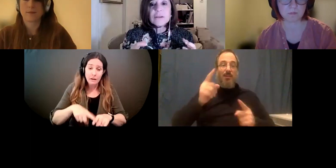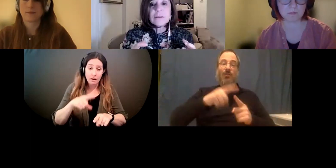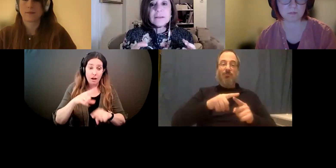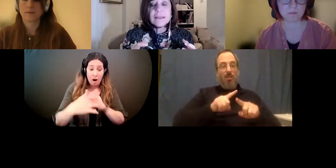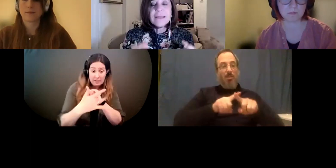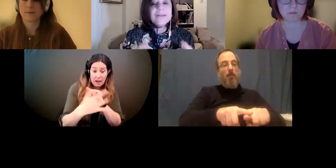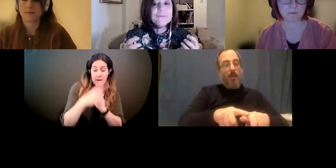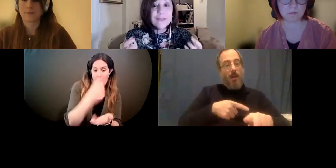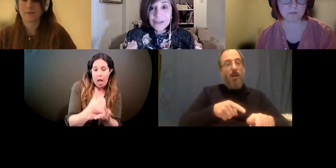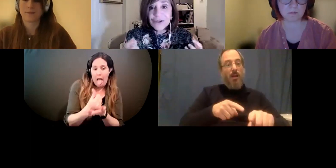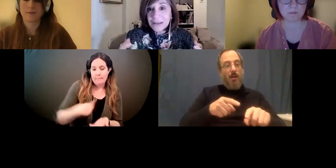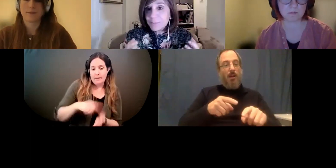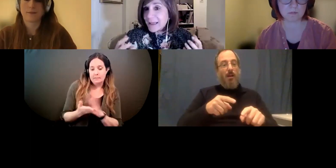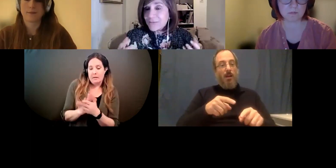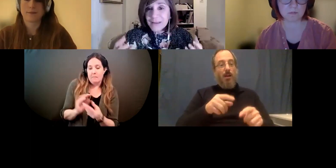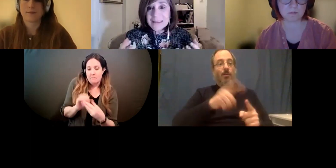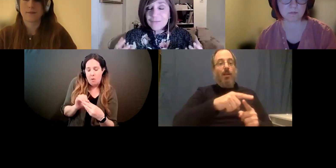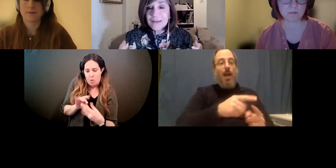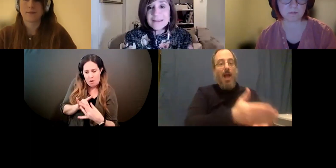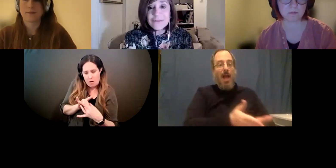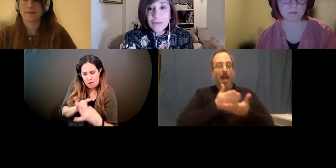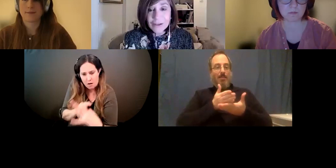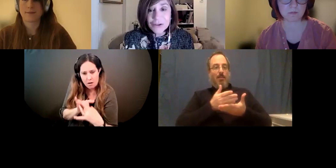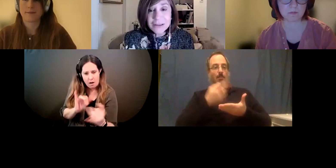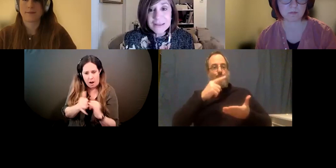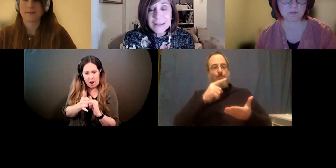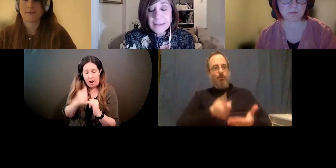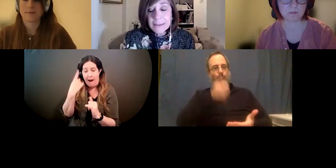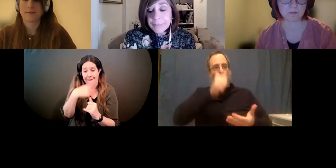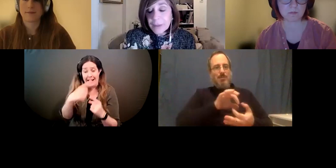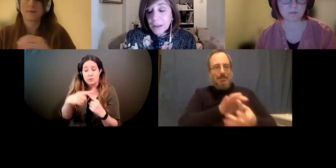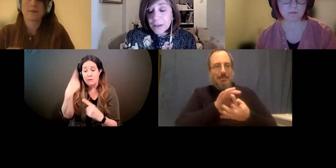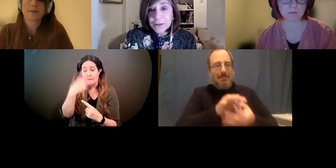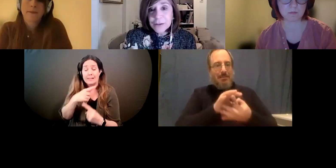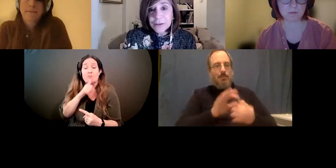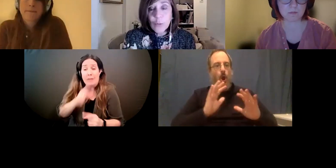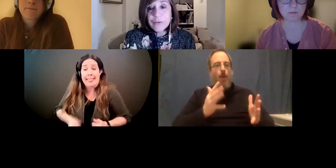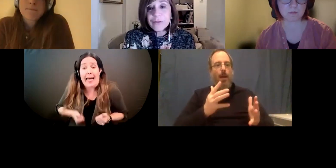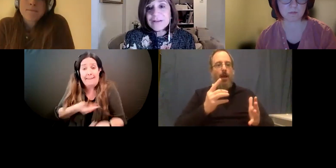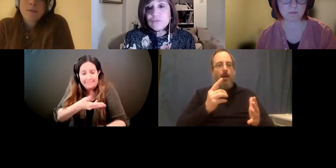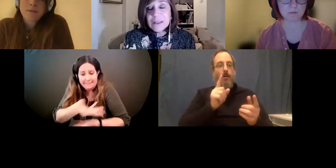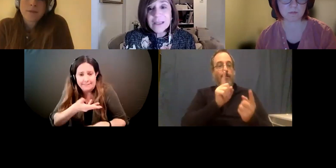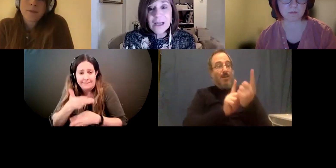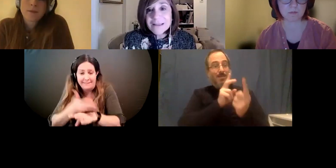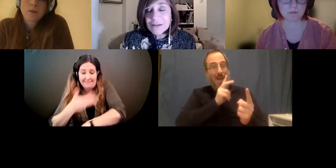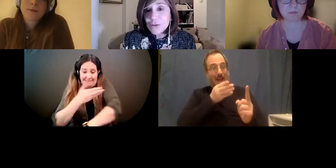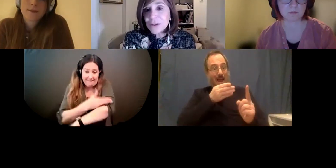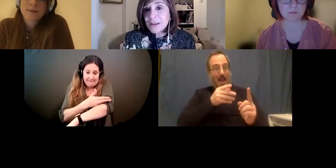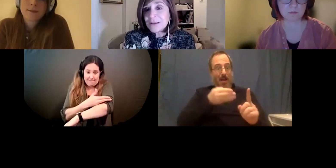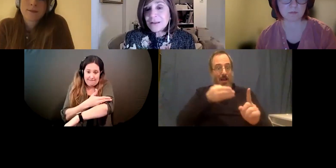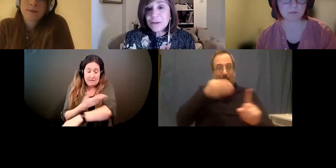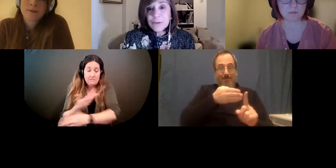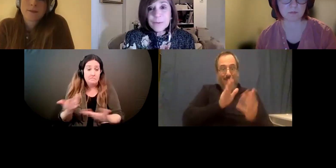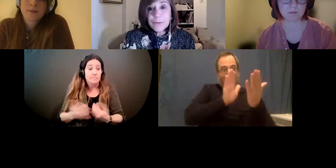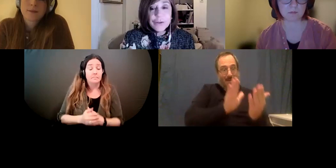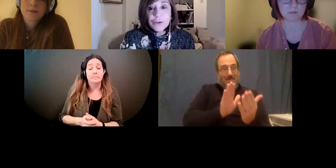more, in the flesh, in face-to-face interactions. You know, whether it's